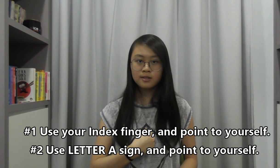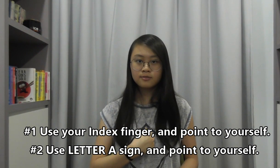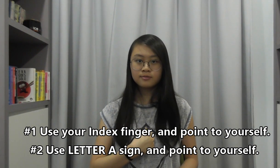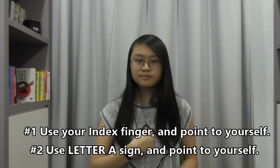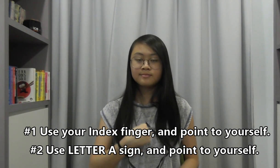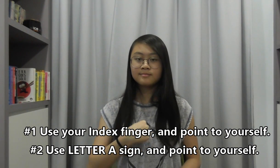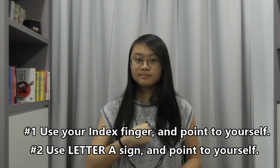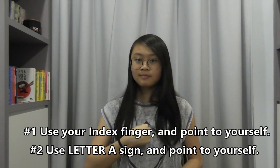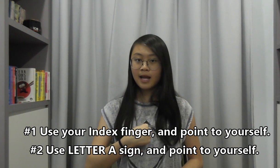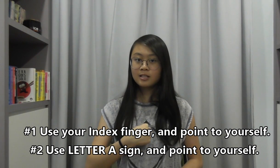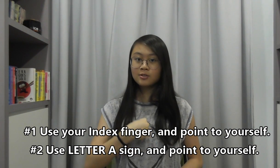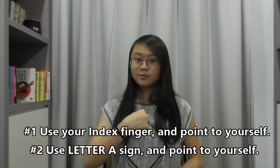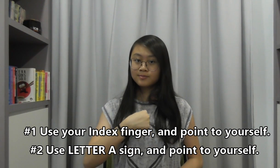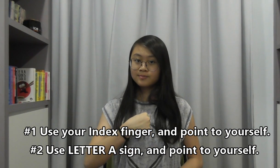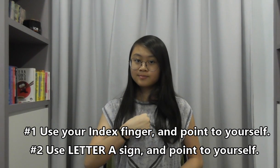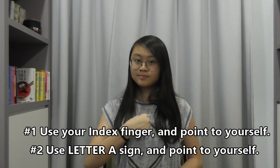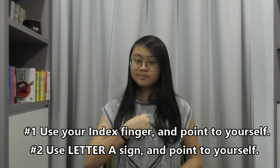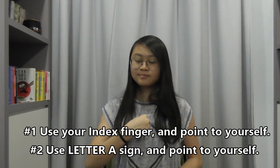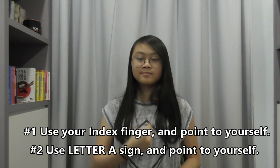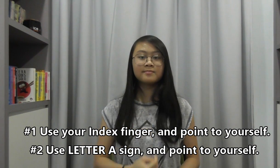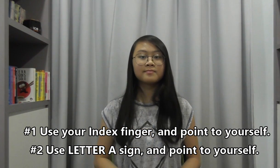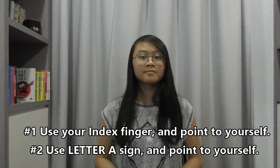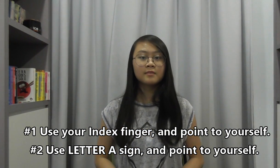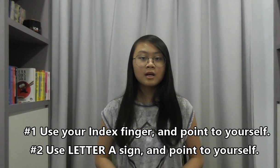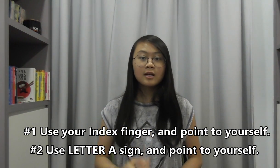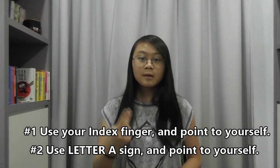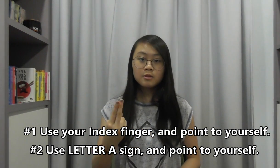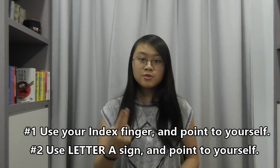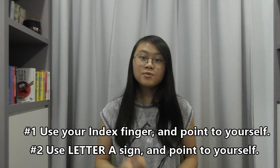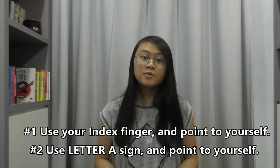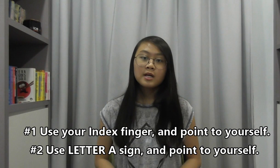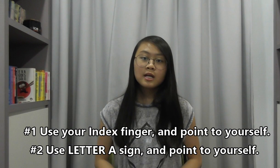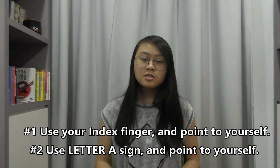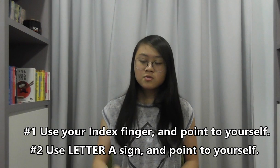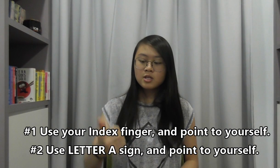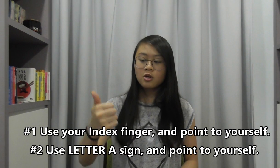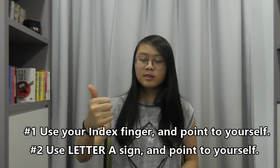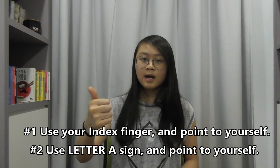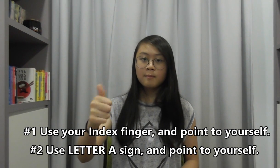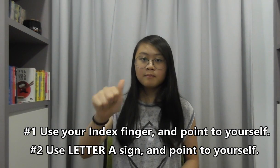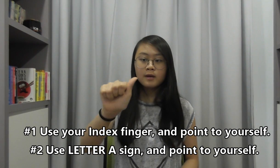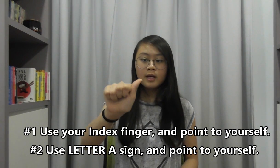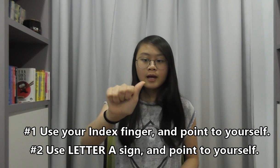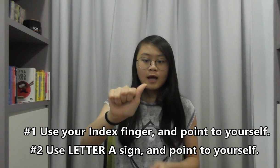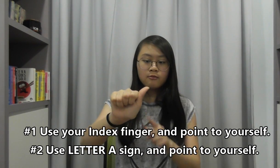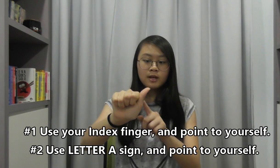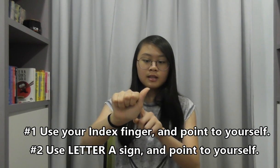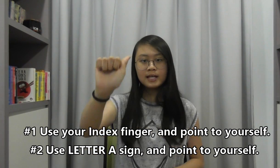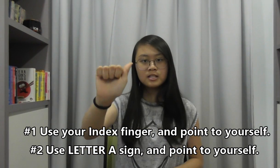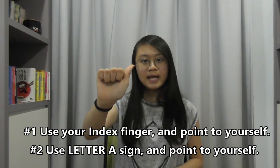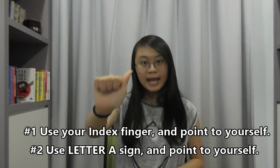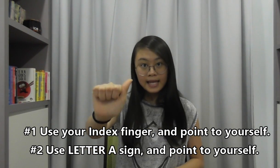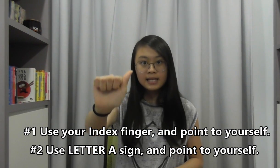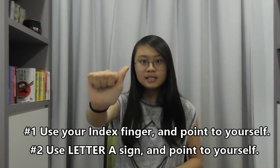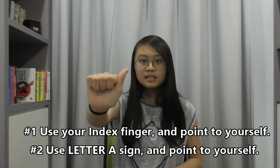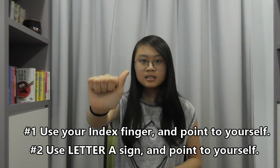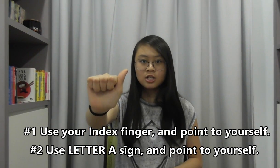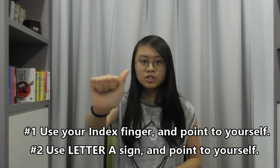yourself, like so. Number 2 is using your thumb, having the letter A